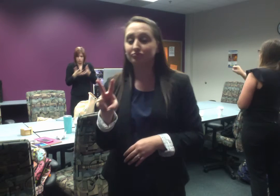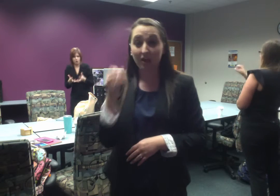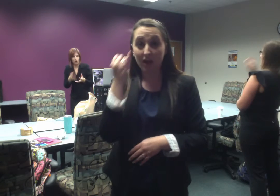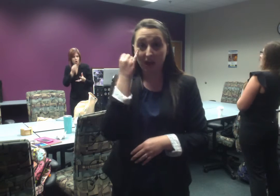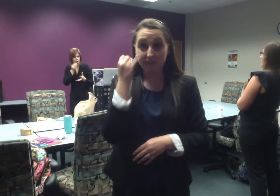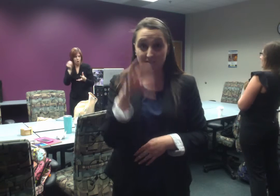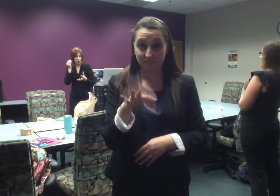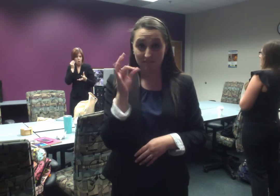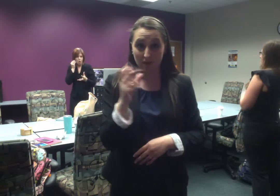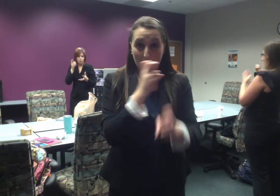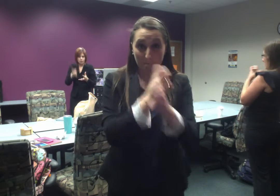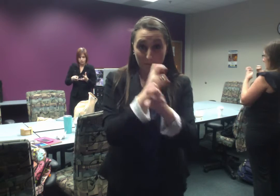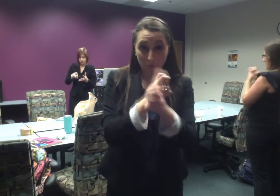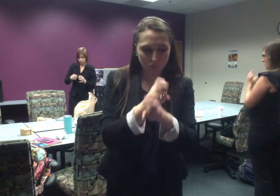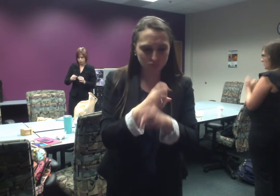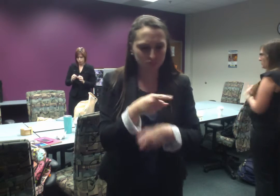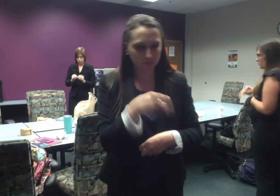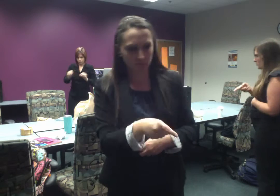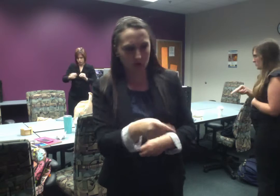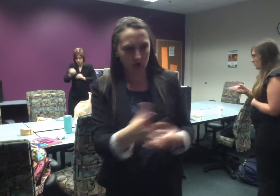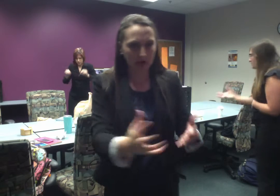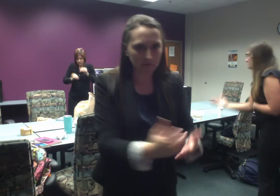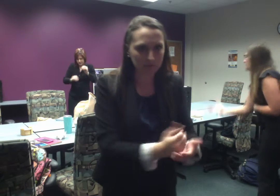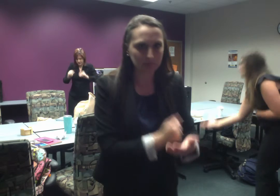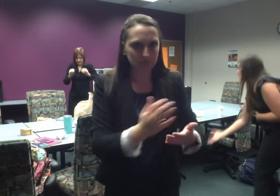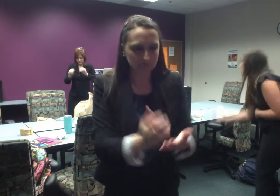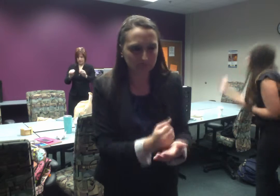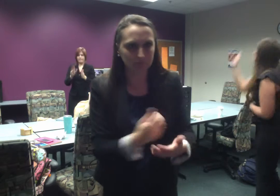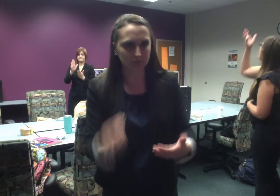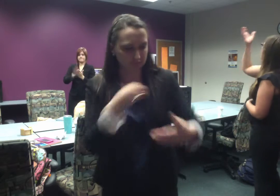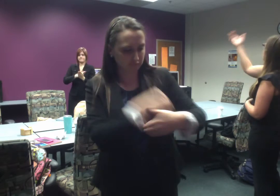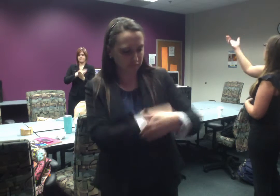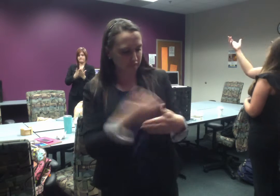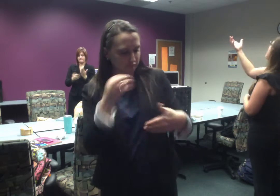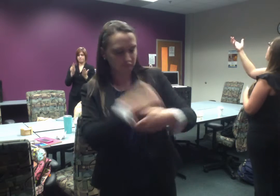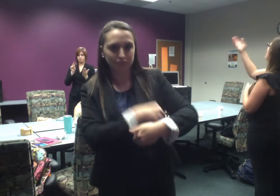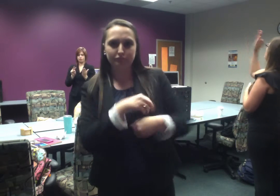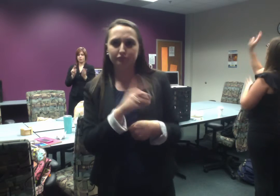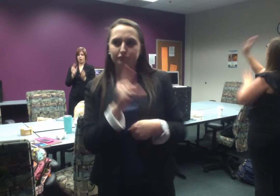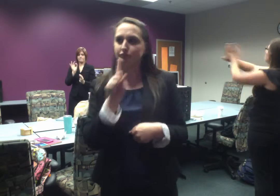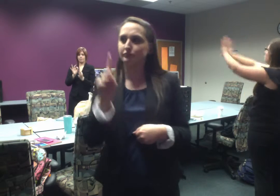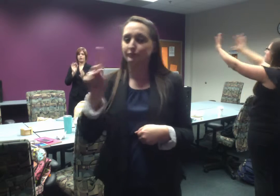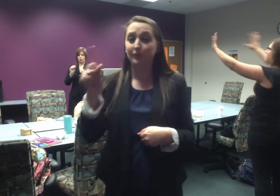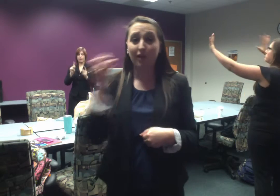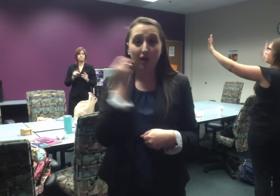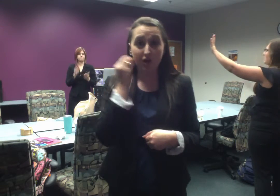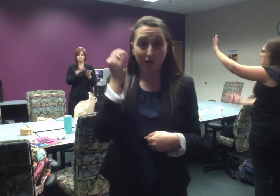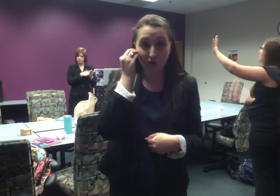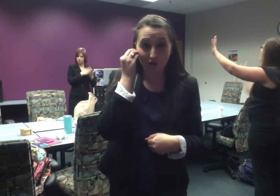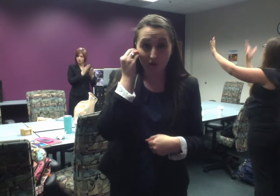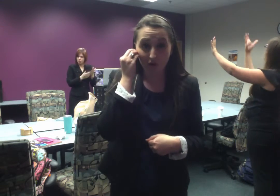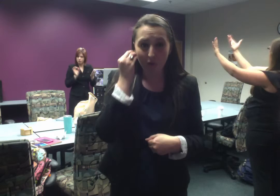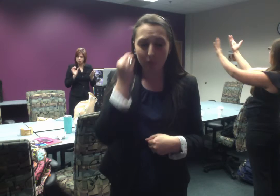been to New Mexico, the sky is bright blue every single day. Beautiful. And so she would look at the holes in the bones and she would make